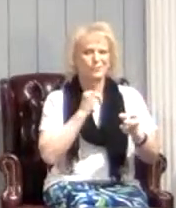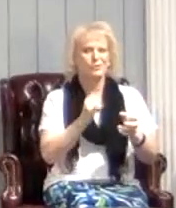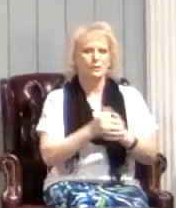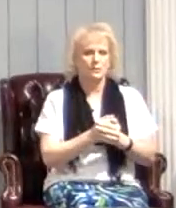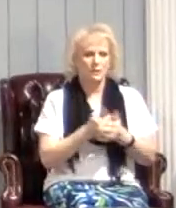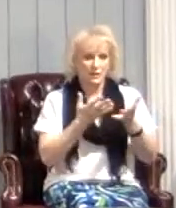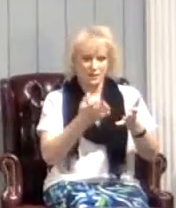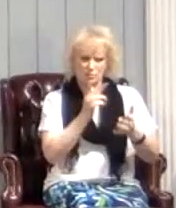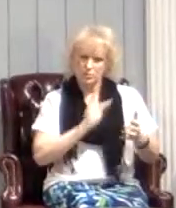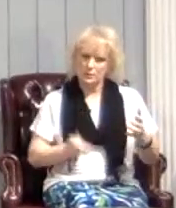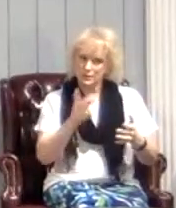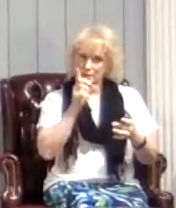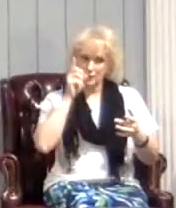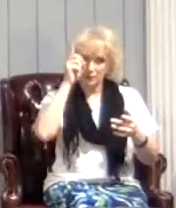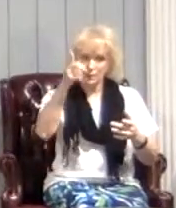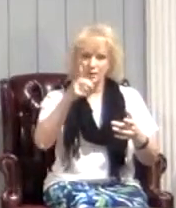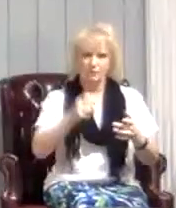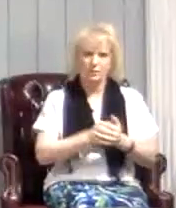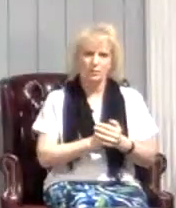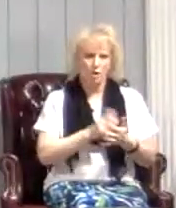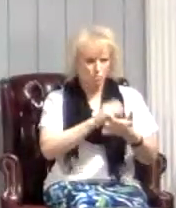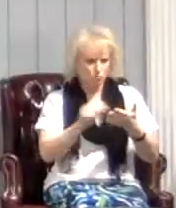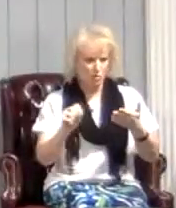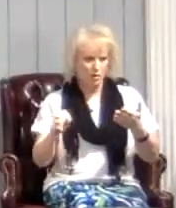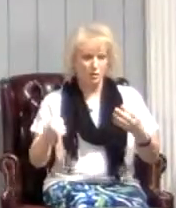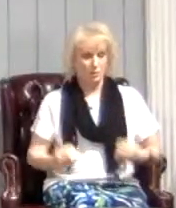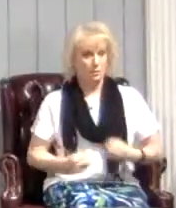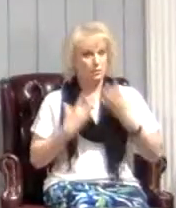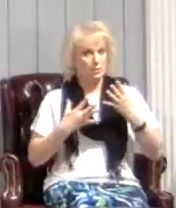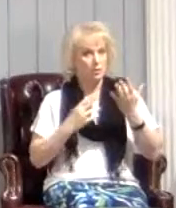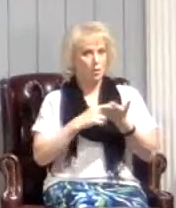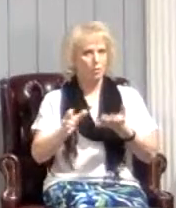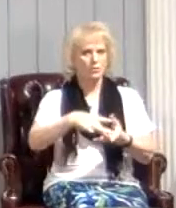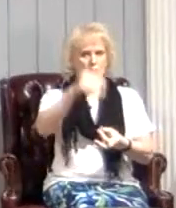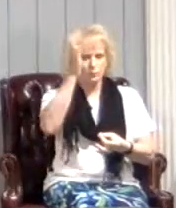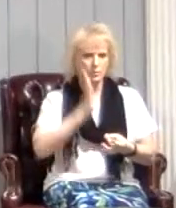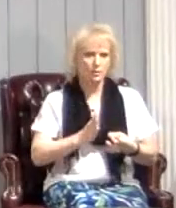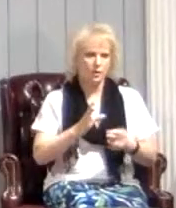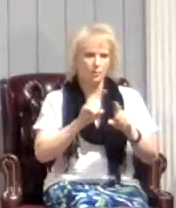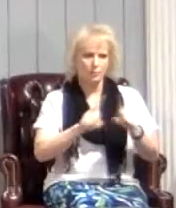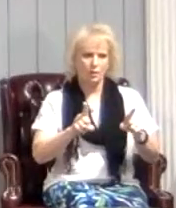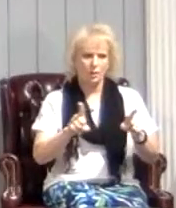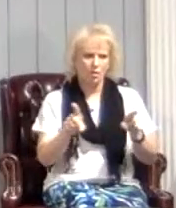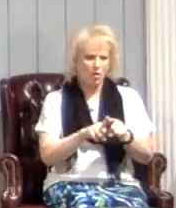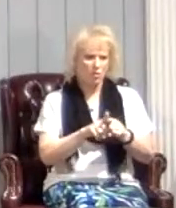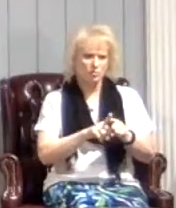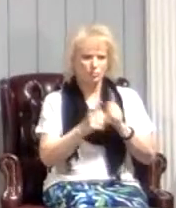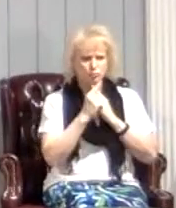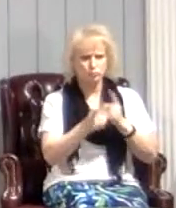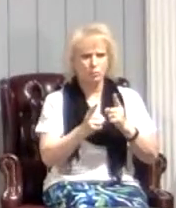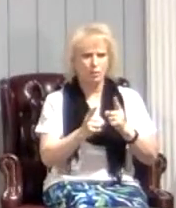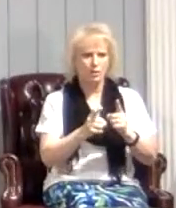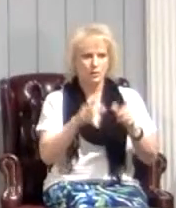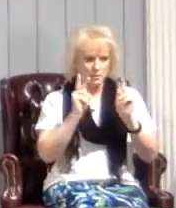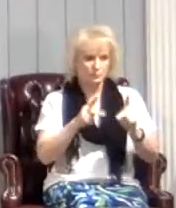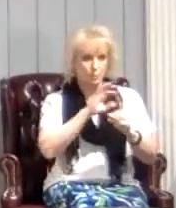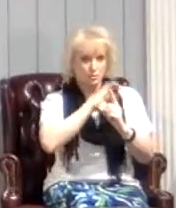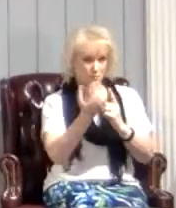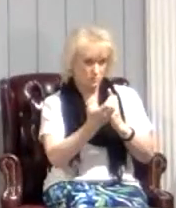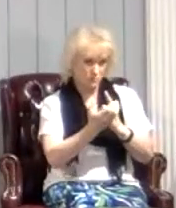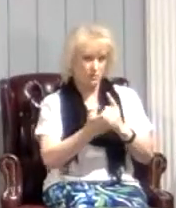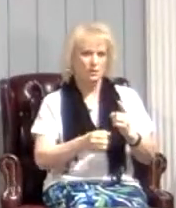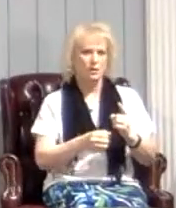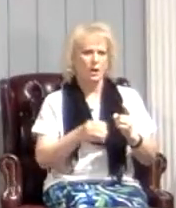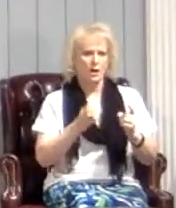here's King David writing under the inspiration of the Holy Spirit of God, but he is also responding to his own personal circumstances. He says, "My heart